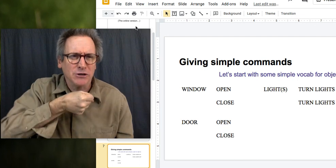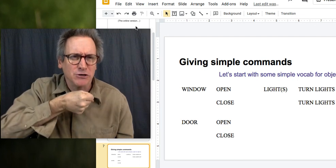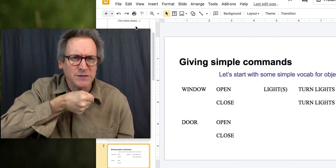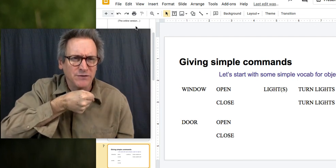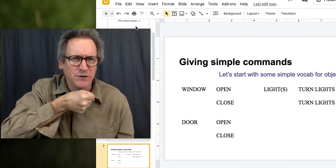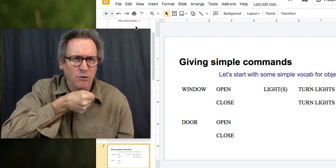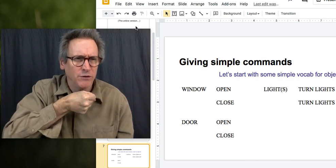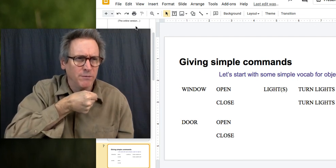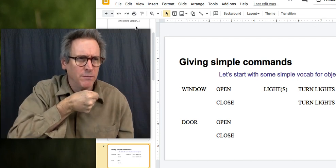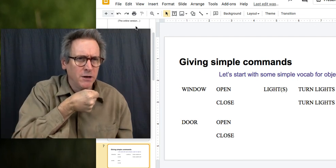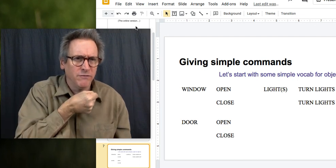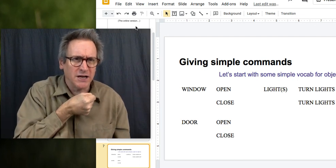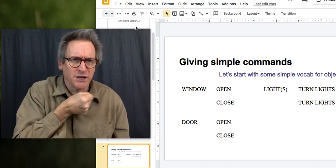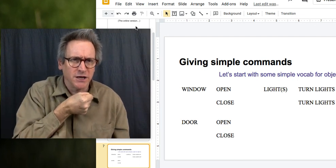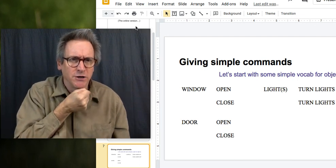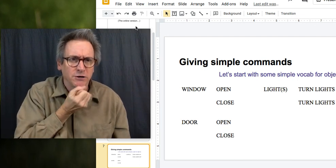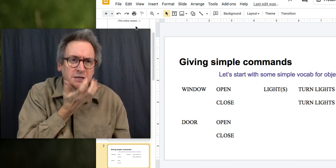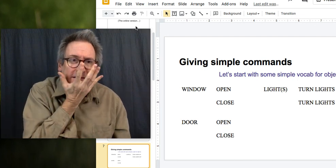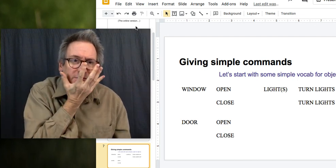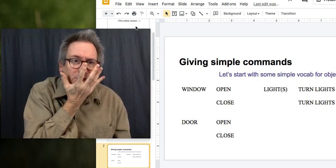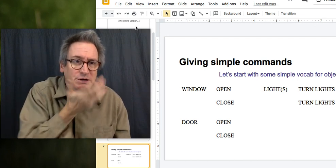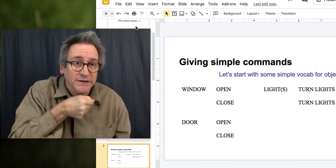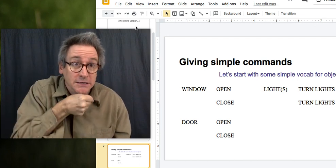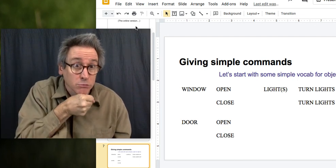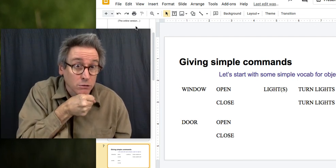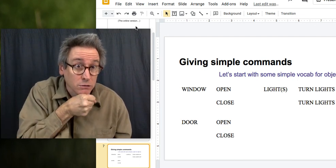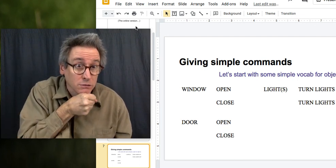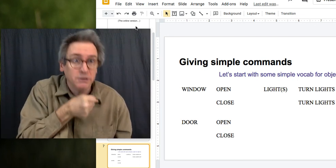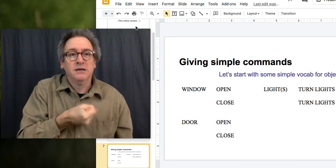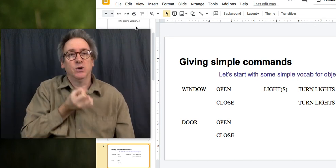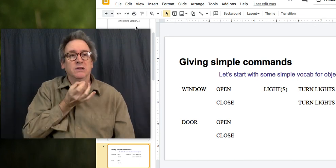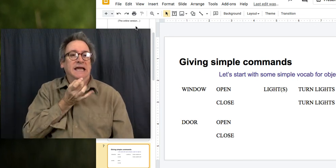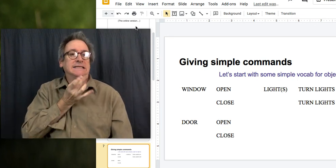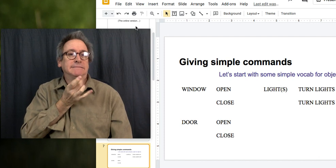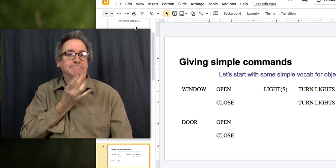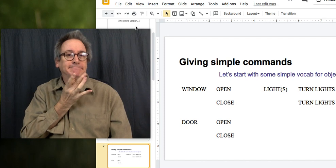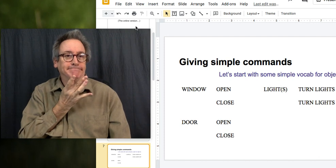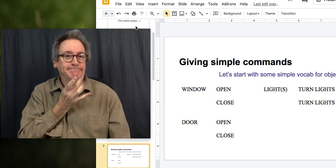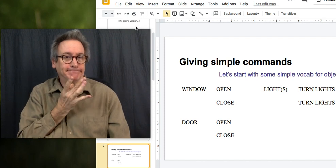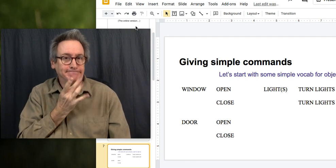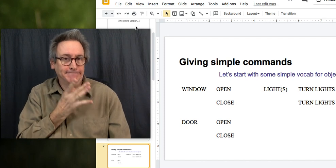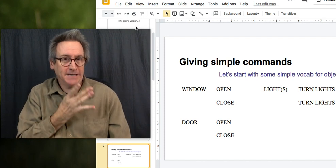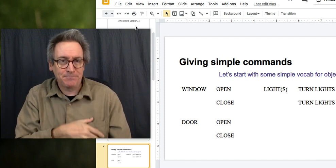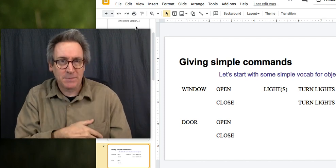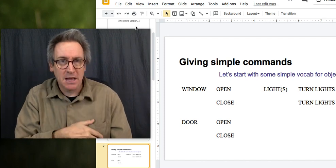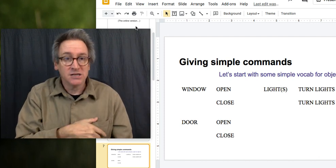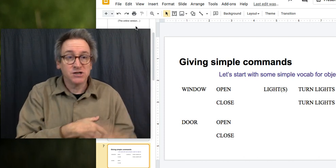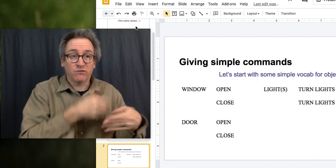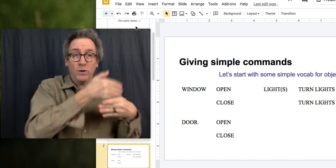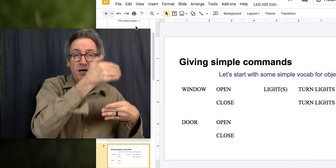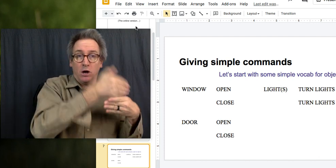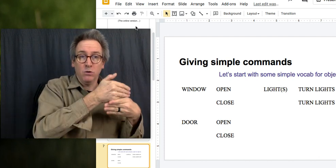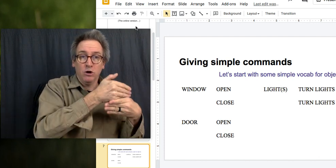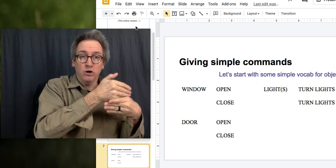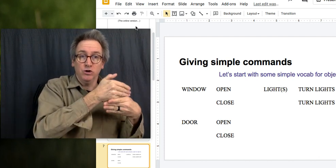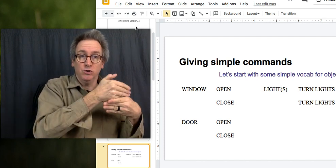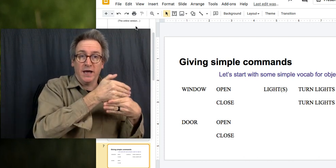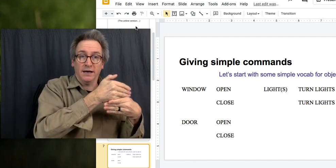camping trips, if you'd hold the flashlight under to get that spooky face. So light. Okay. So for a